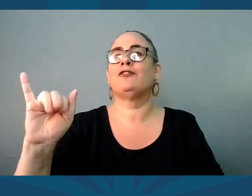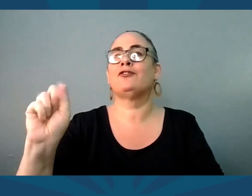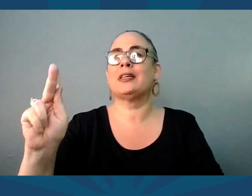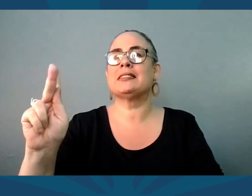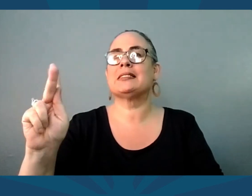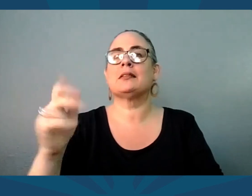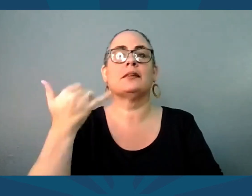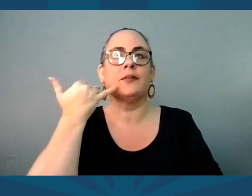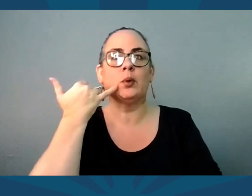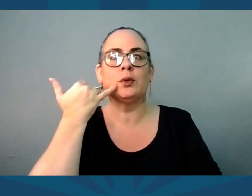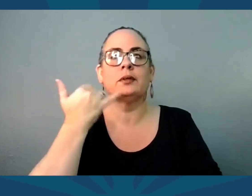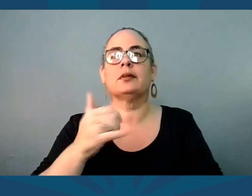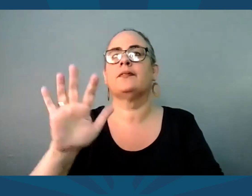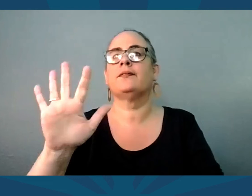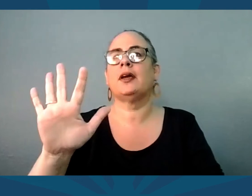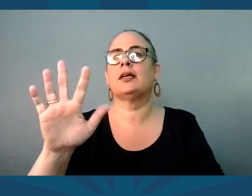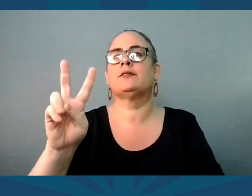David Frisk,